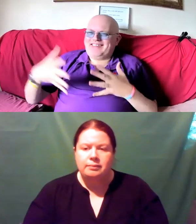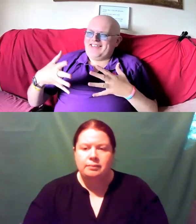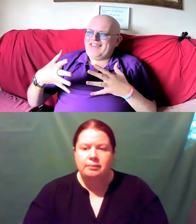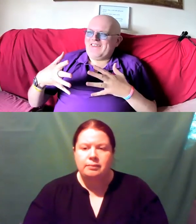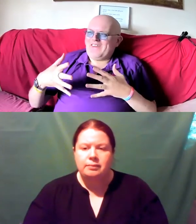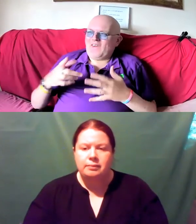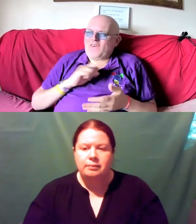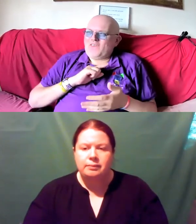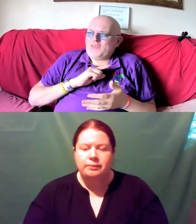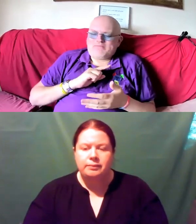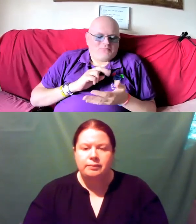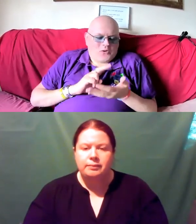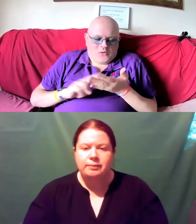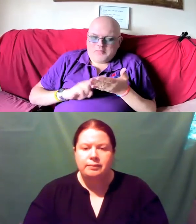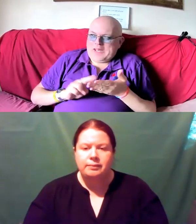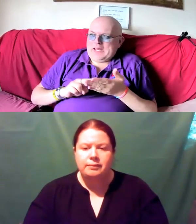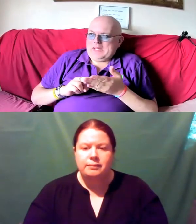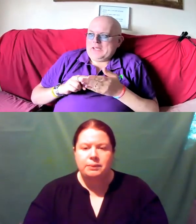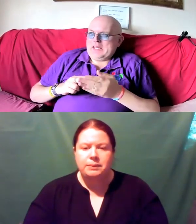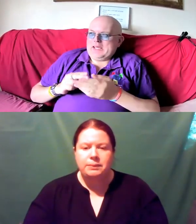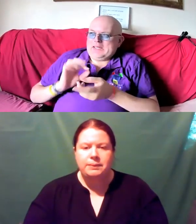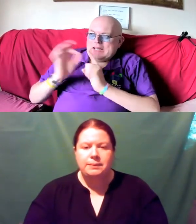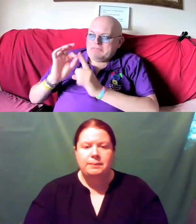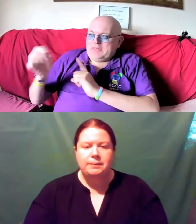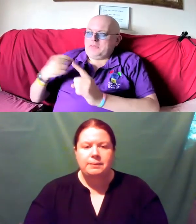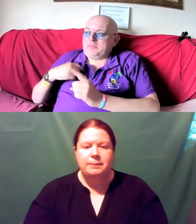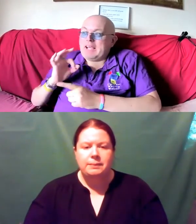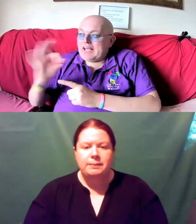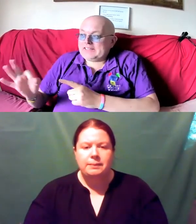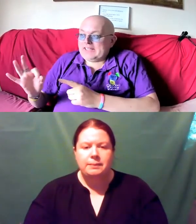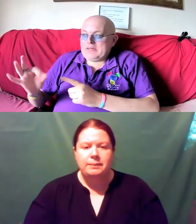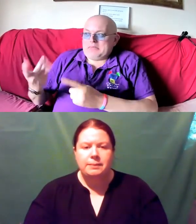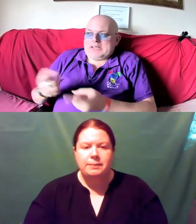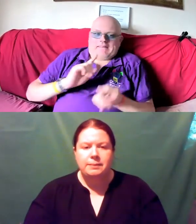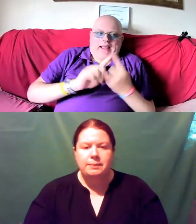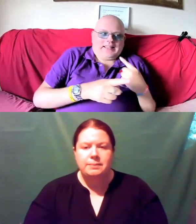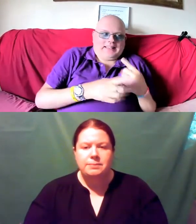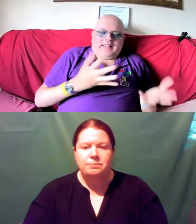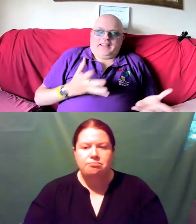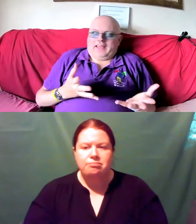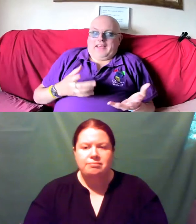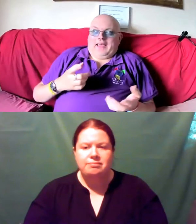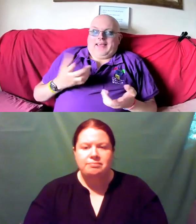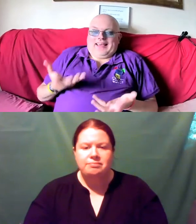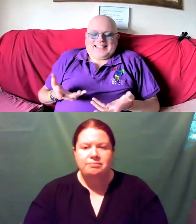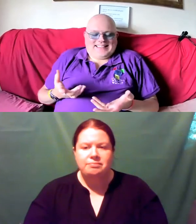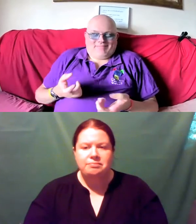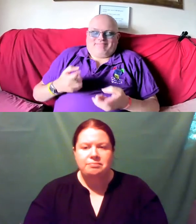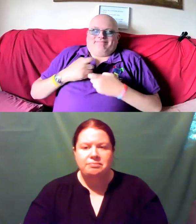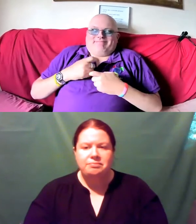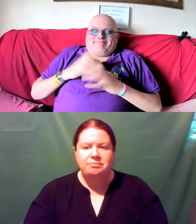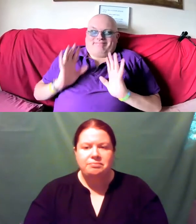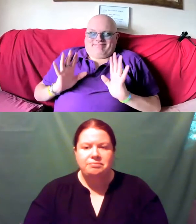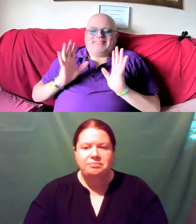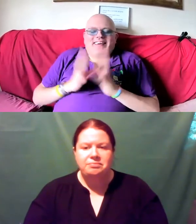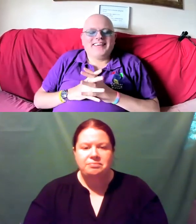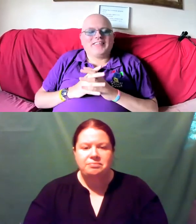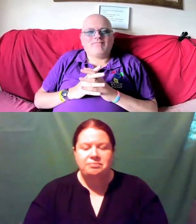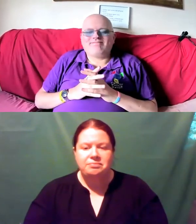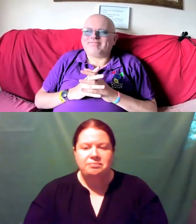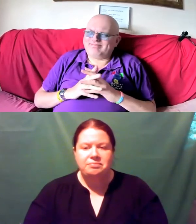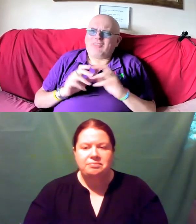been doing most of these interviews in recent months. So, interestingly, scary. yes, a little bit of that. But